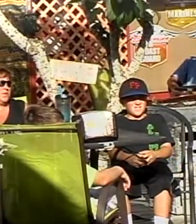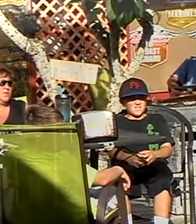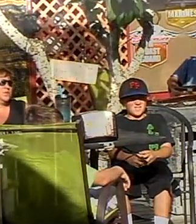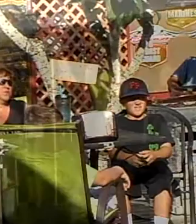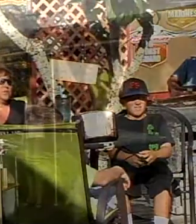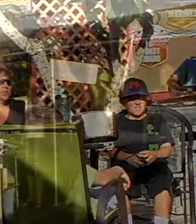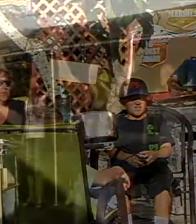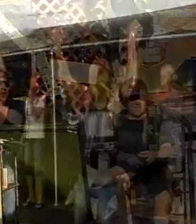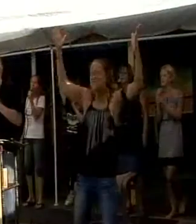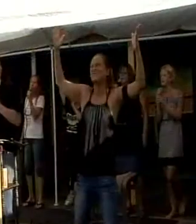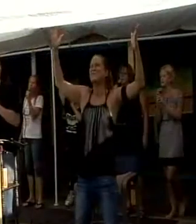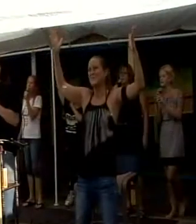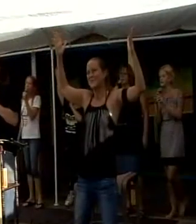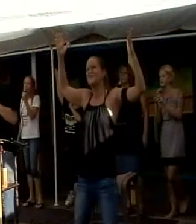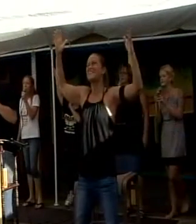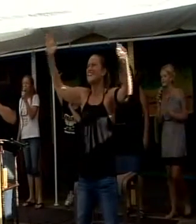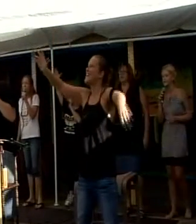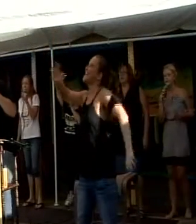worship you.